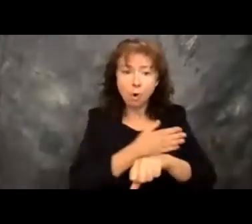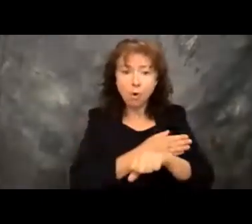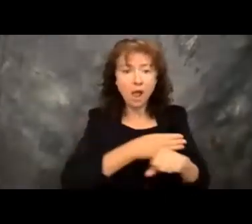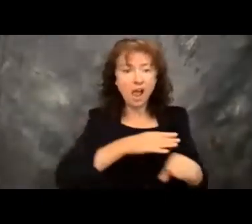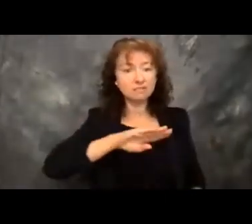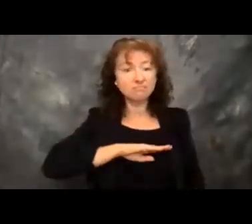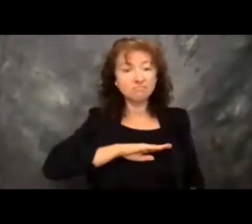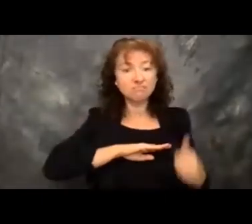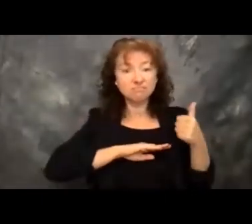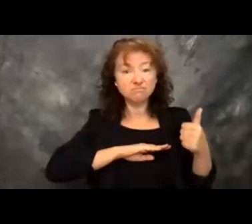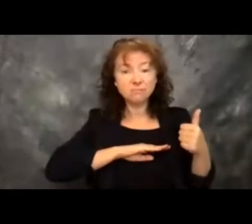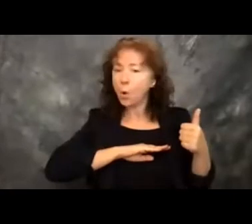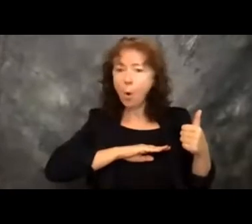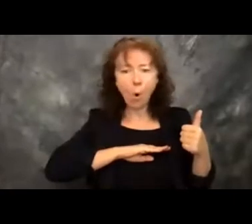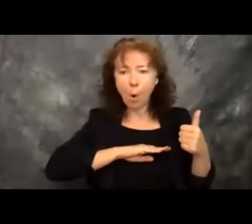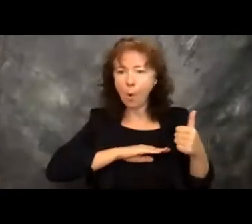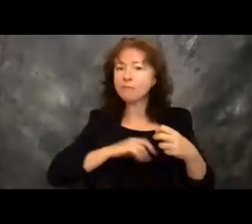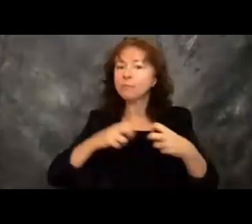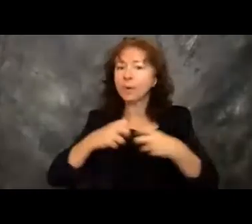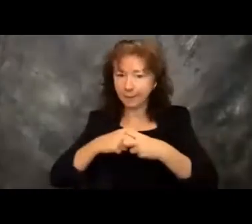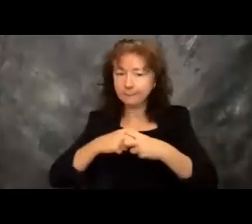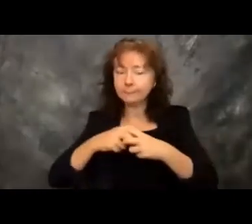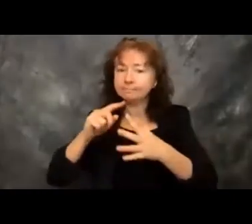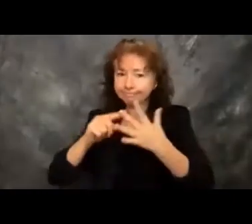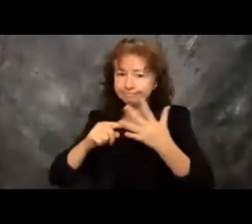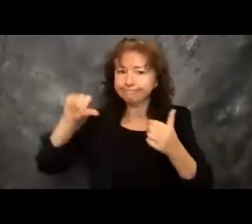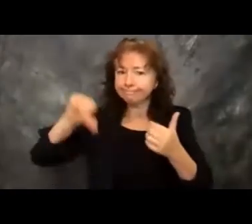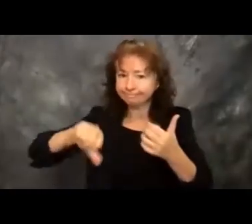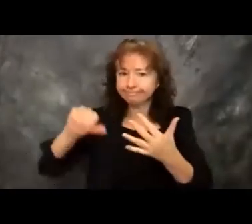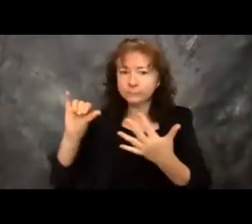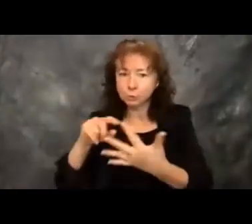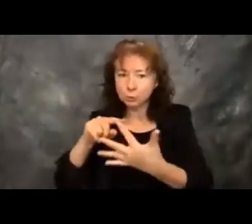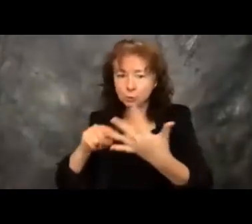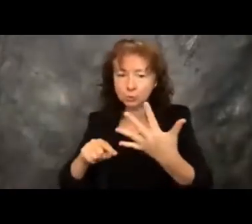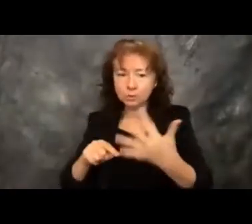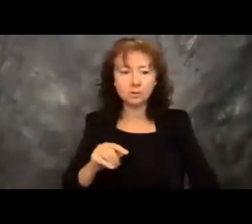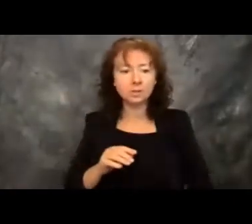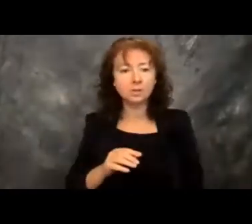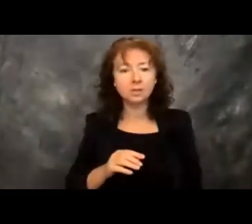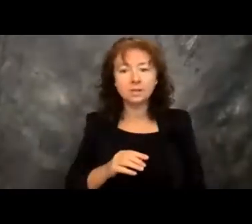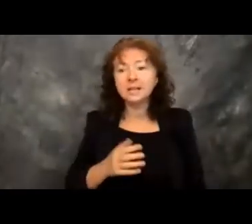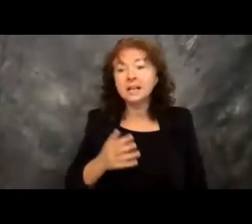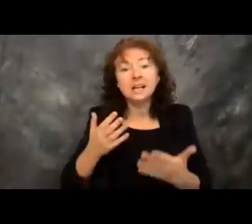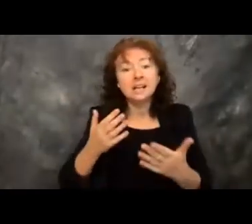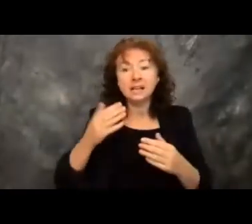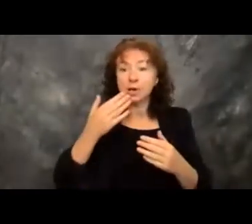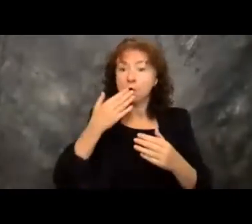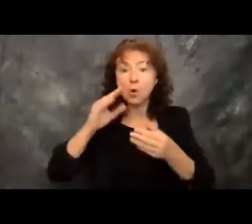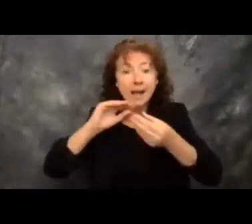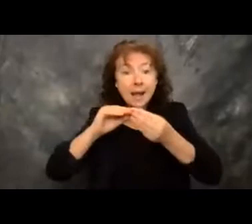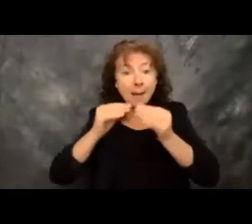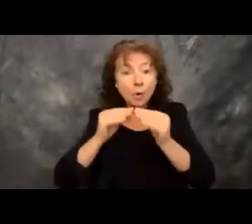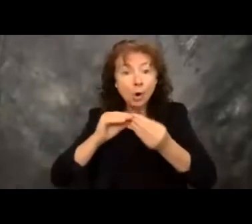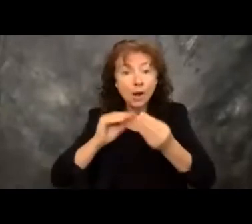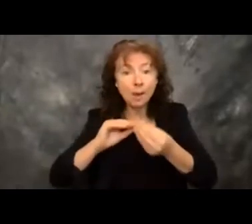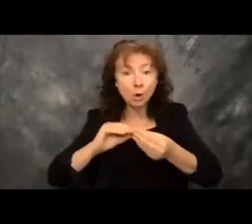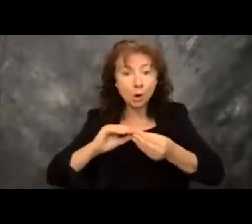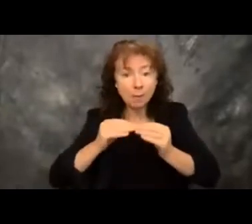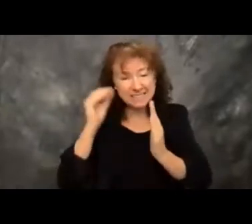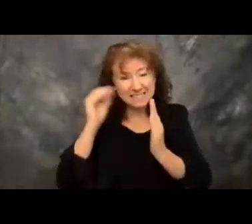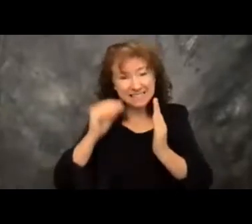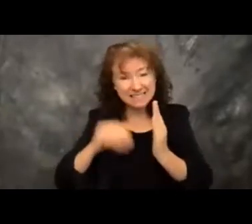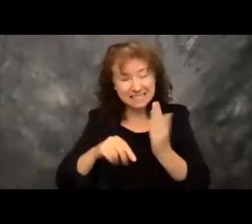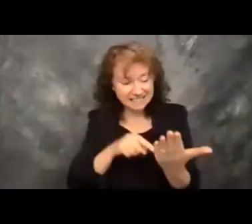problems. As I said, there's no general statistics that will be available publicly. How